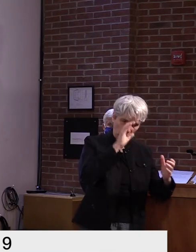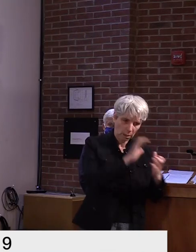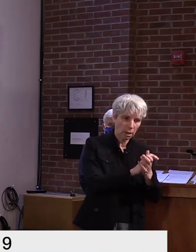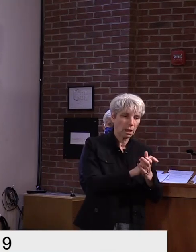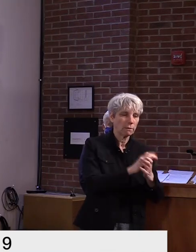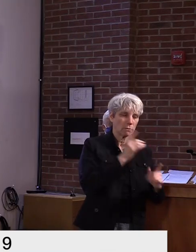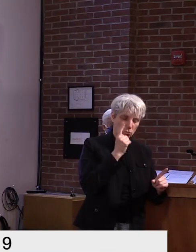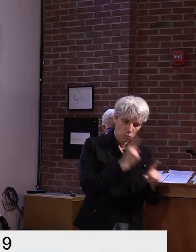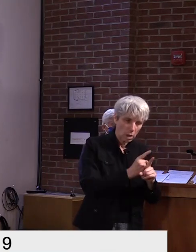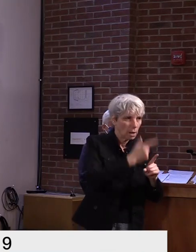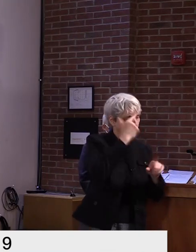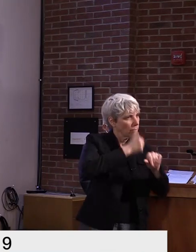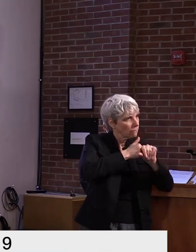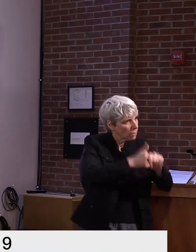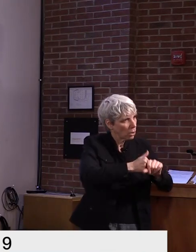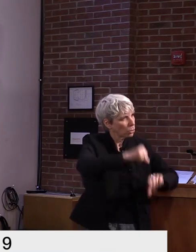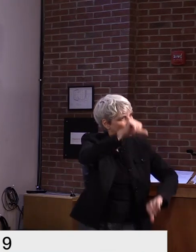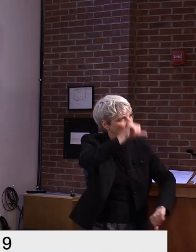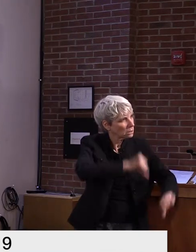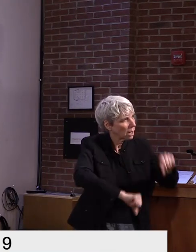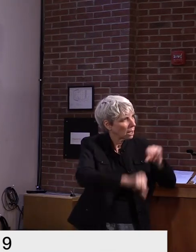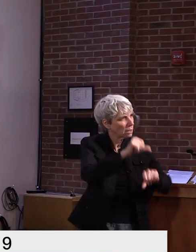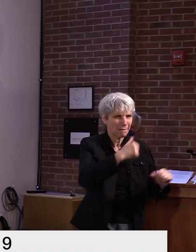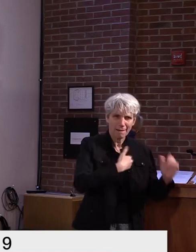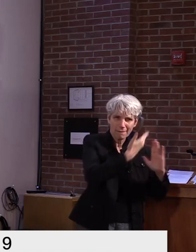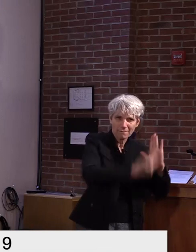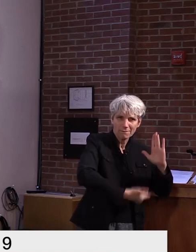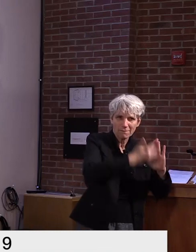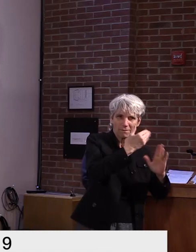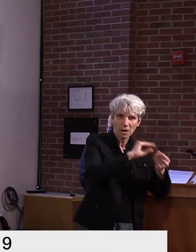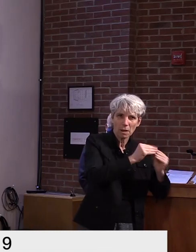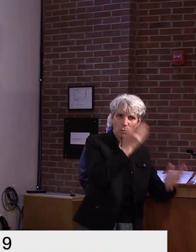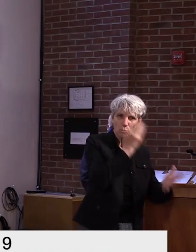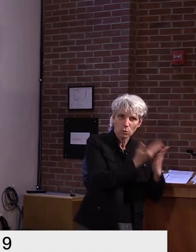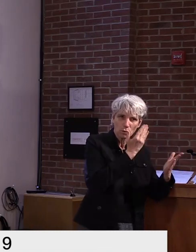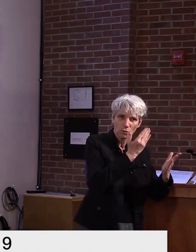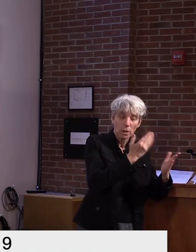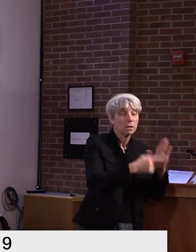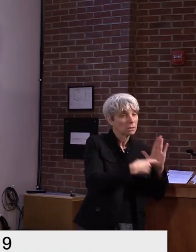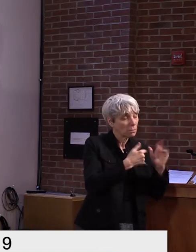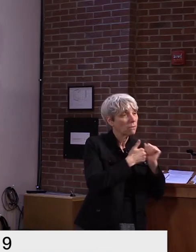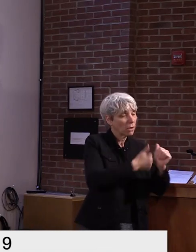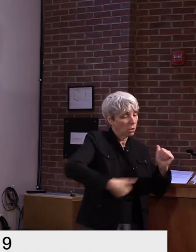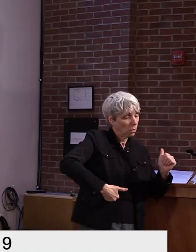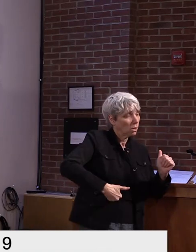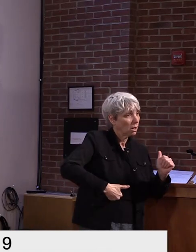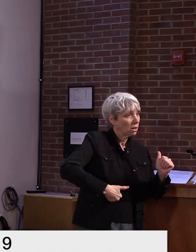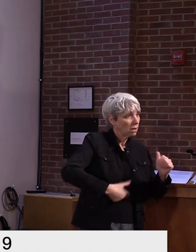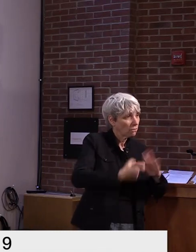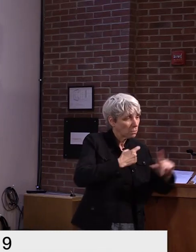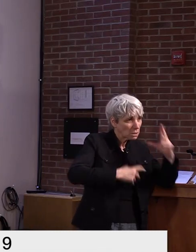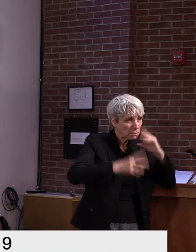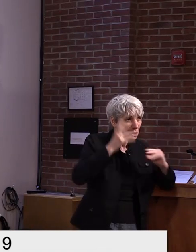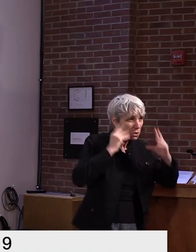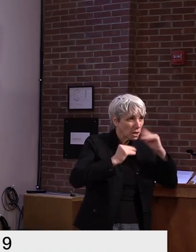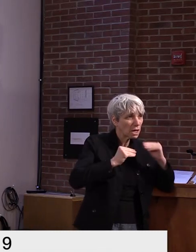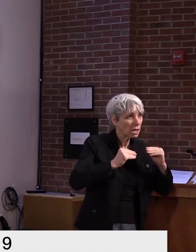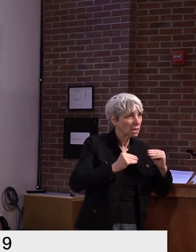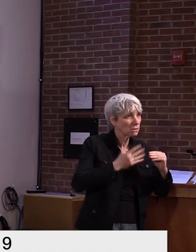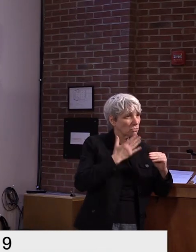our data, our science, and sometimes our instincts and our